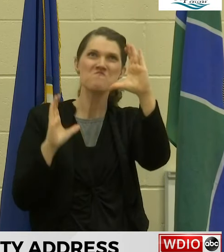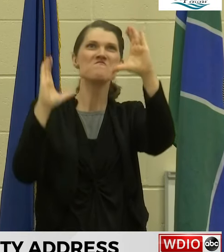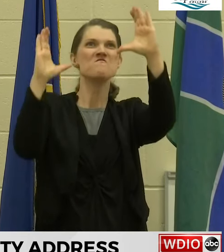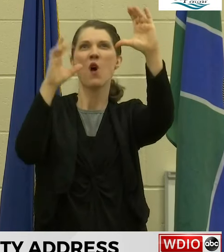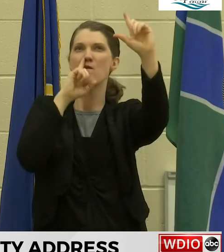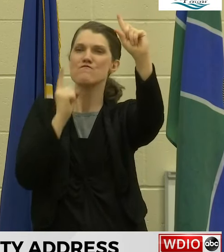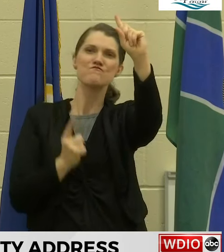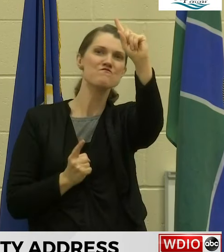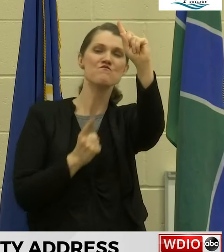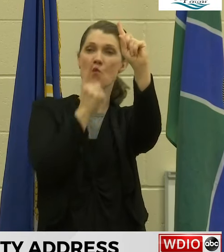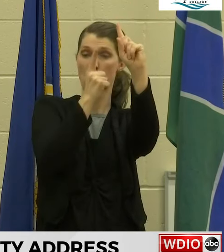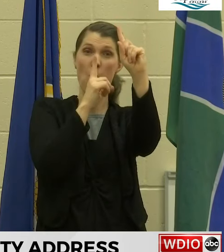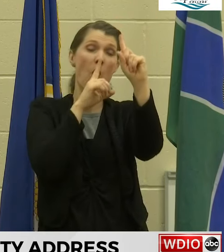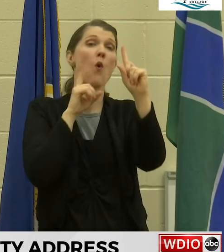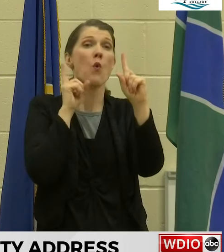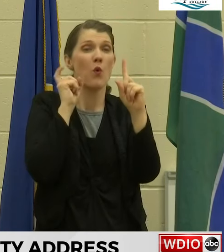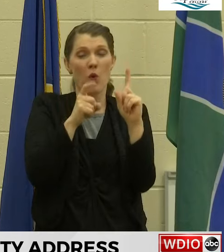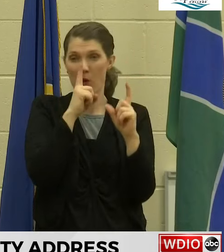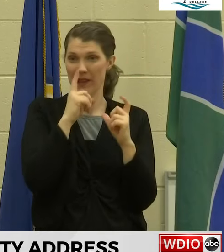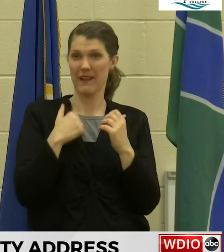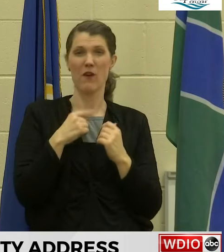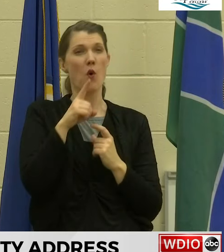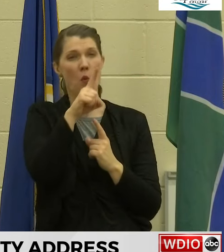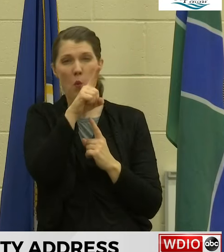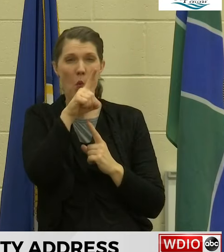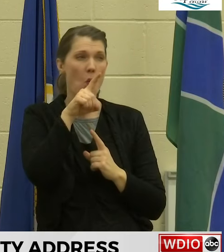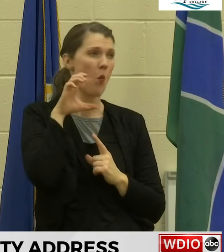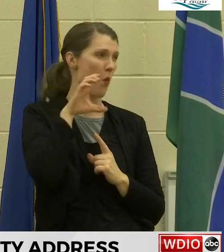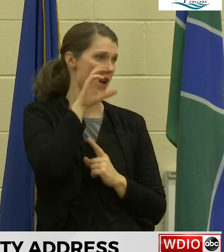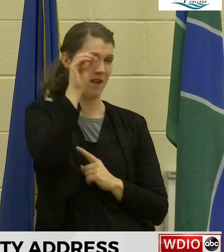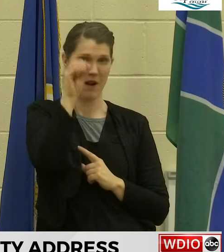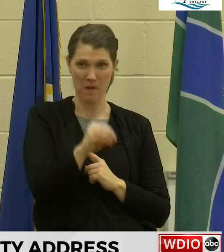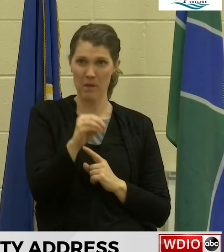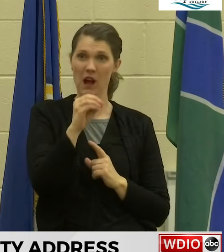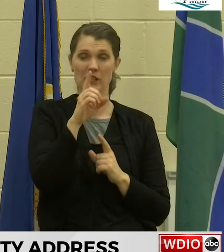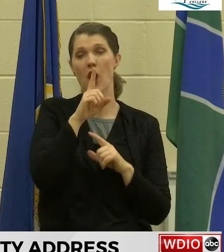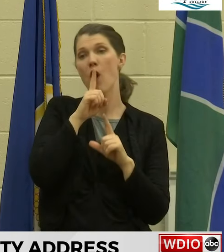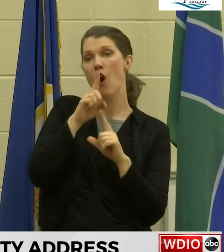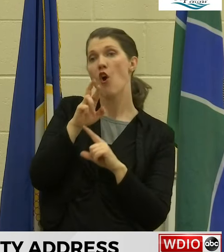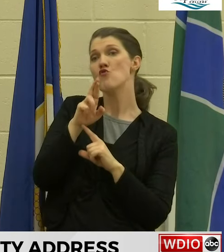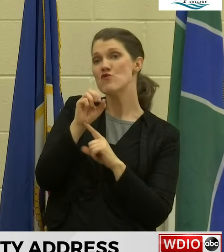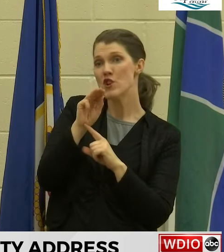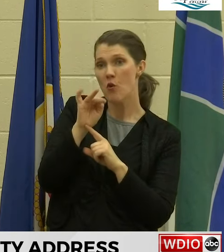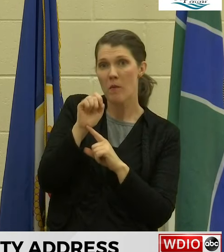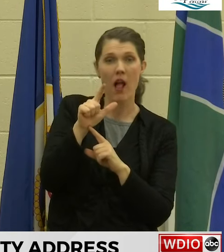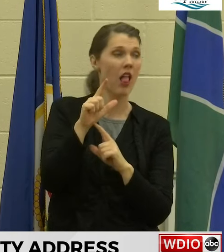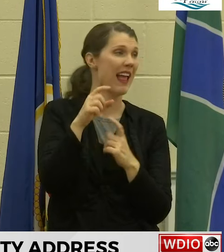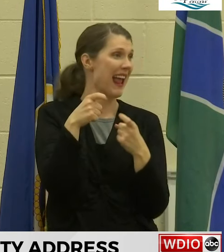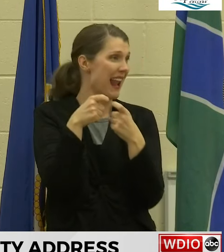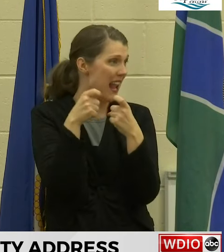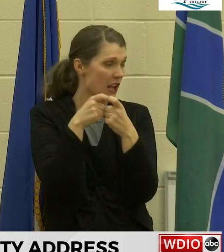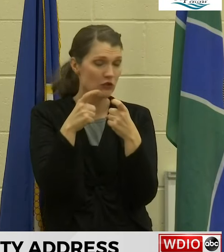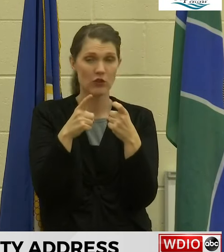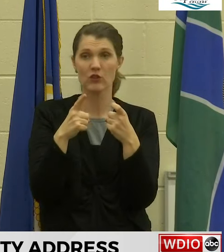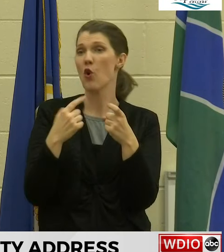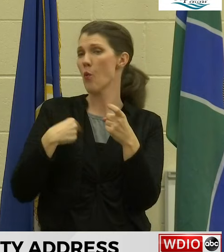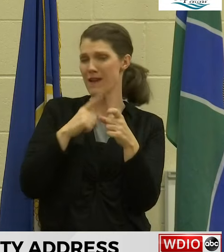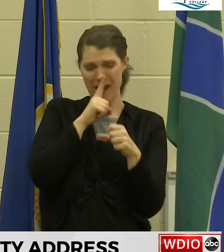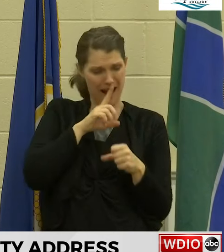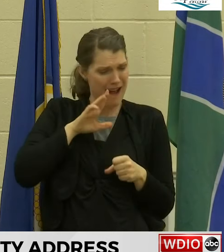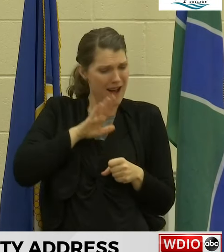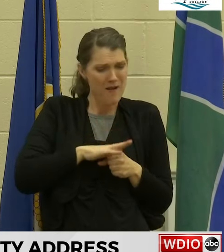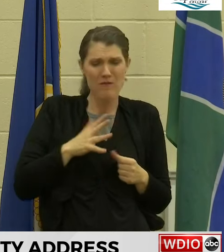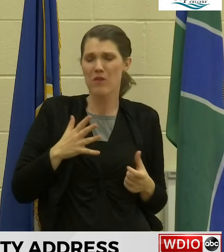to take. We need to move to 100% renewable electricity. We have pledged